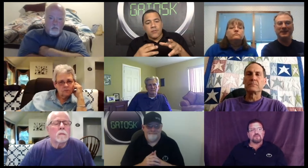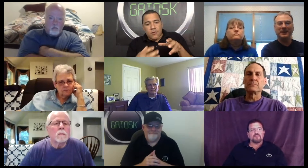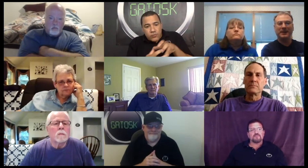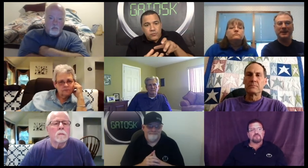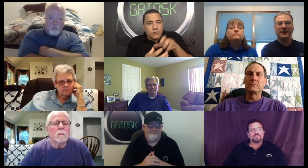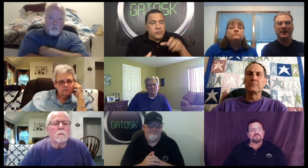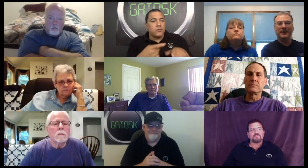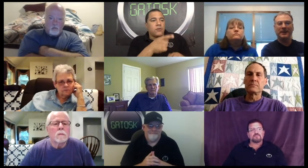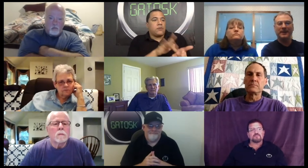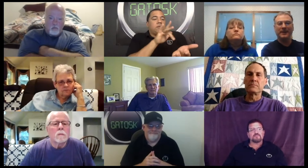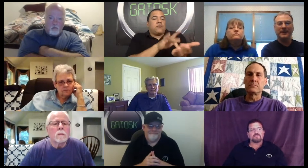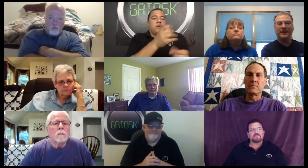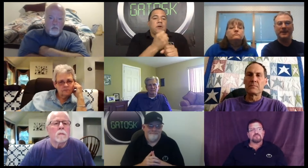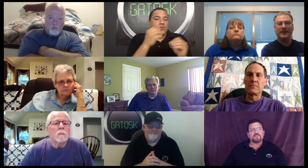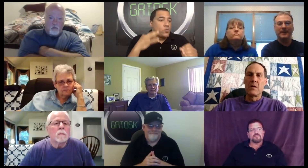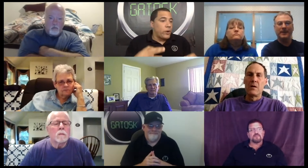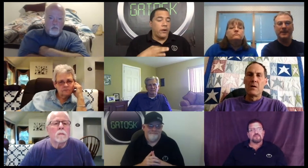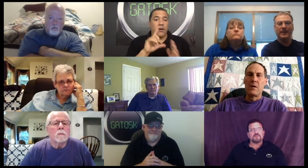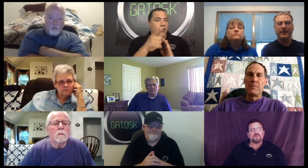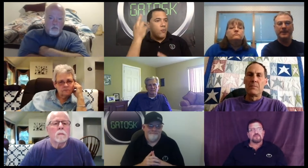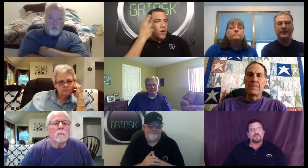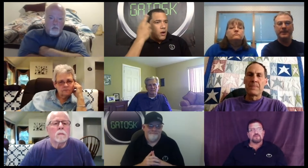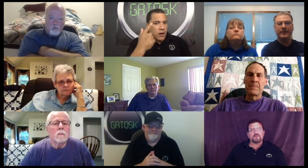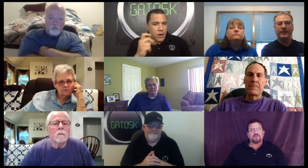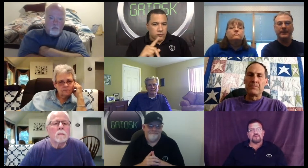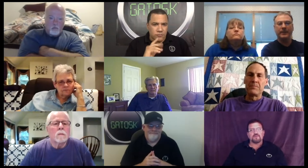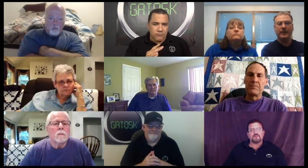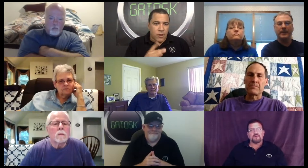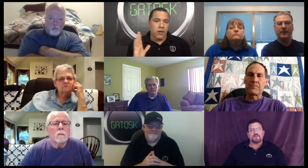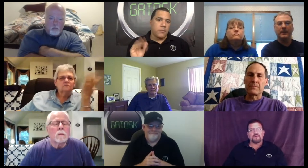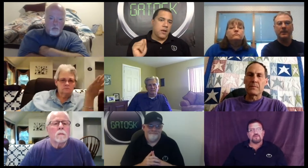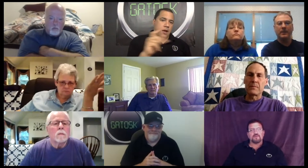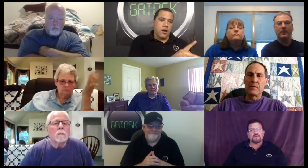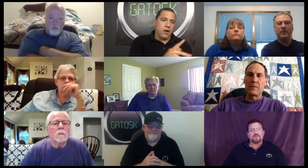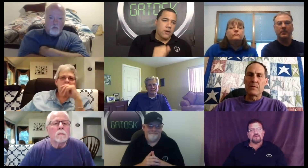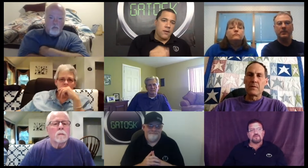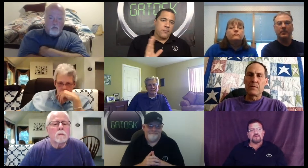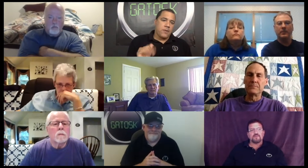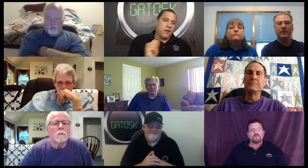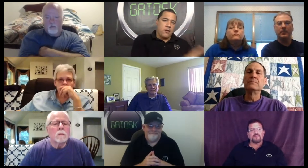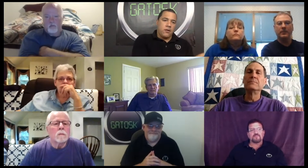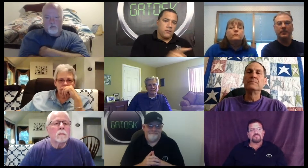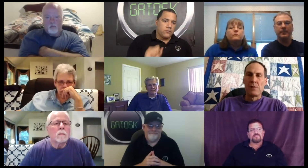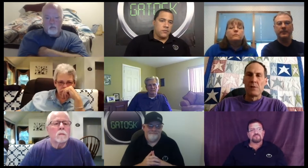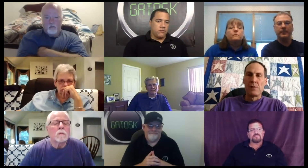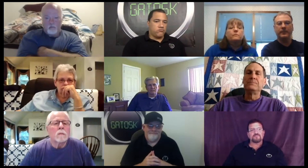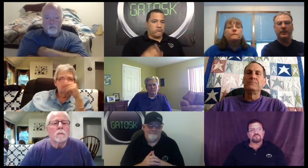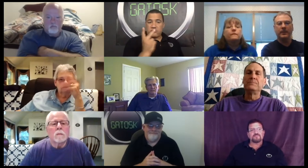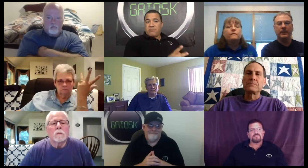week, sometimes those get grouped in. They take advantage of the store credits, and then once they realize how great Gatos is, they can